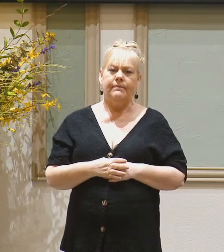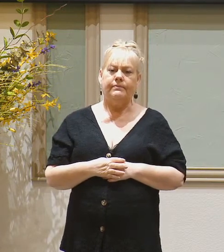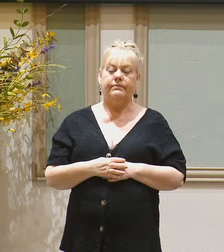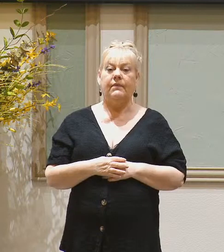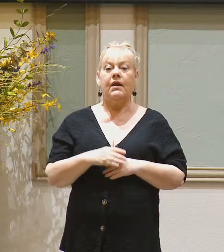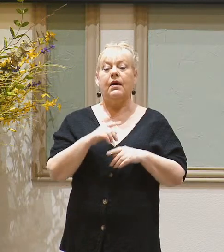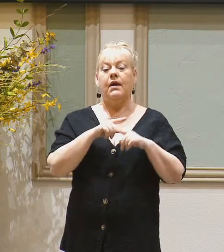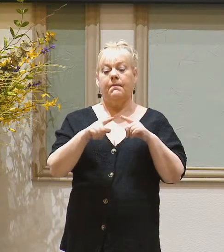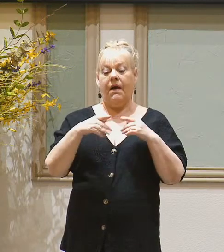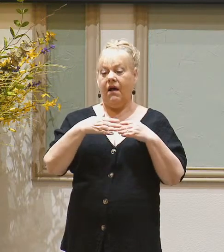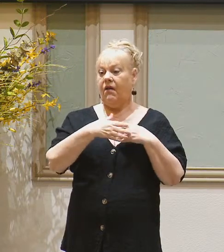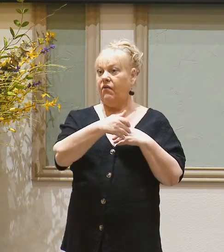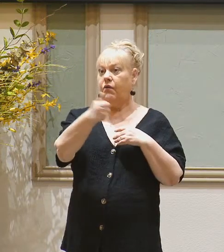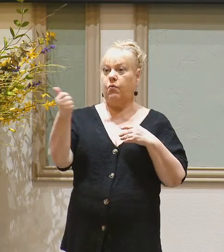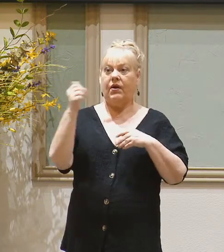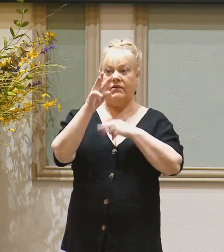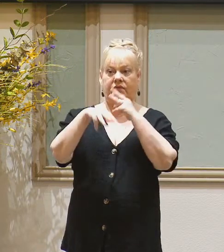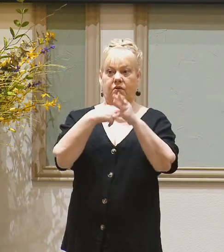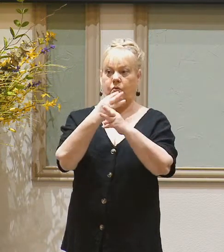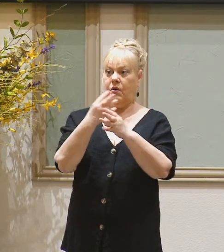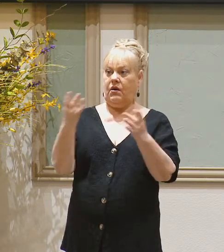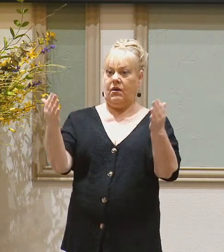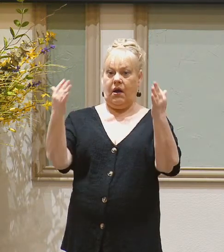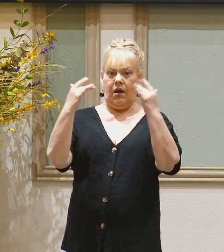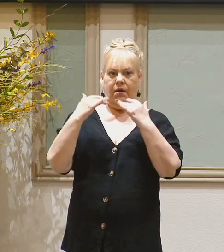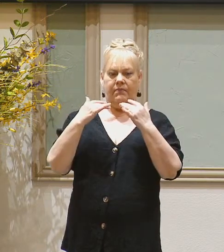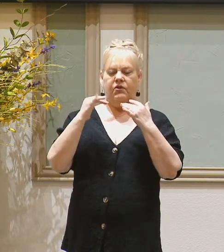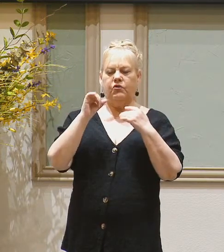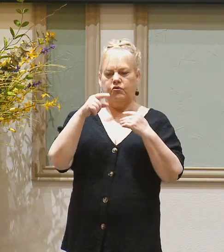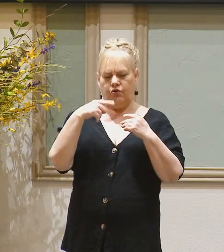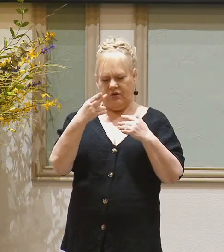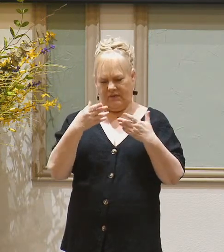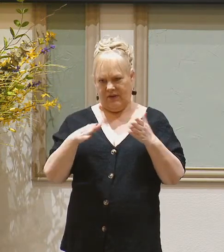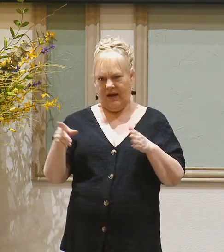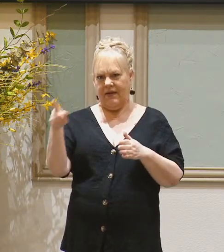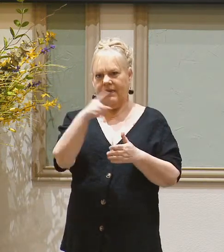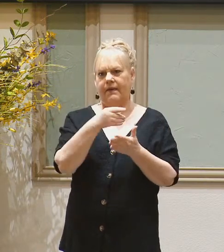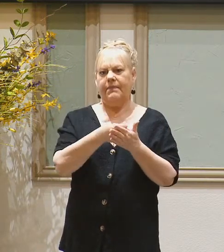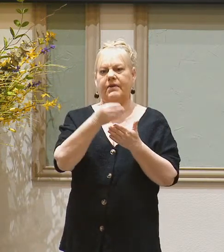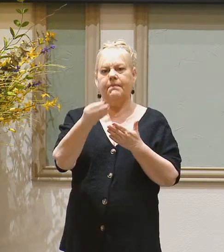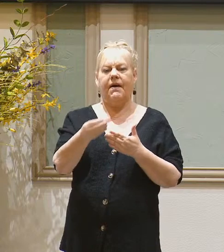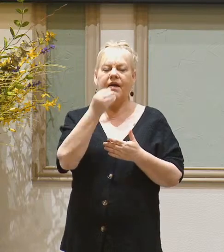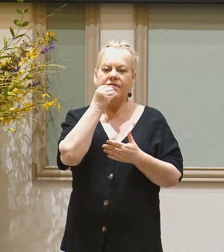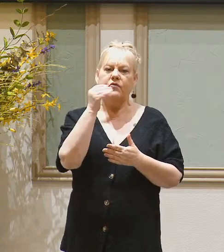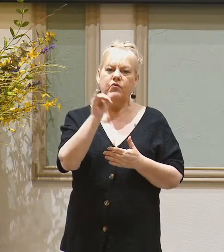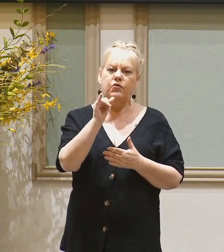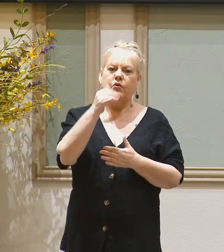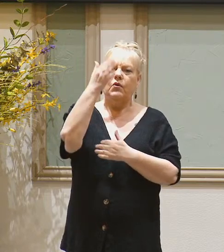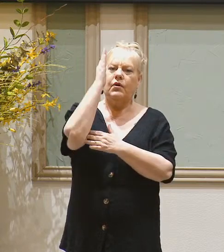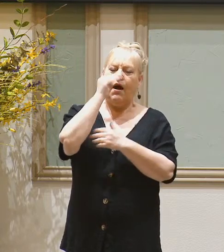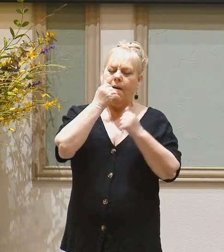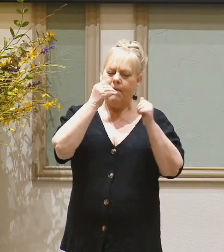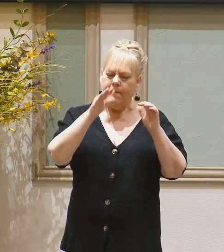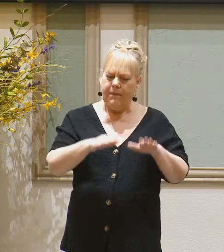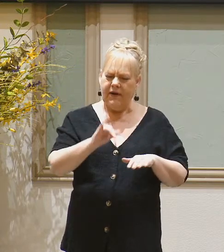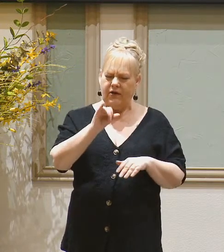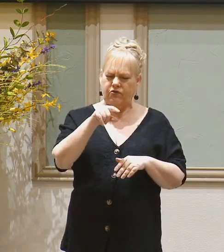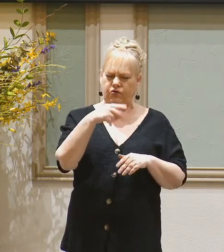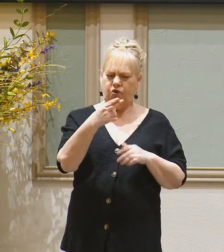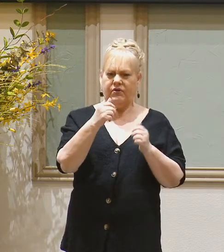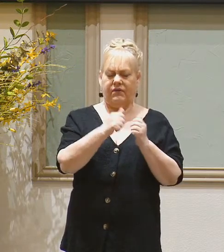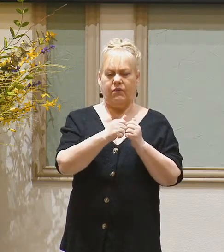But then when the rest of the world comes knocking on the door, Joseph allows them to purchase food as well. God blessed Joseph with